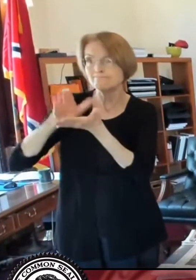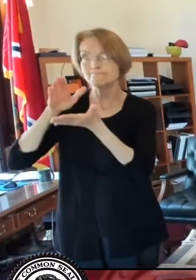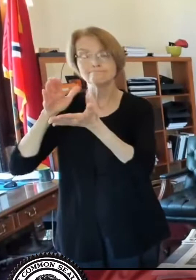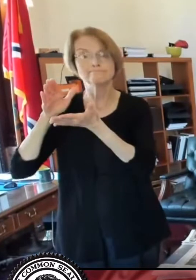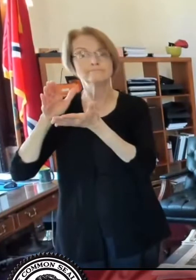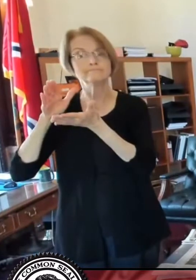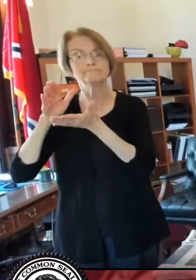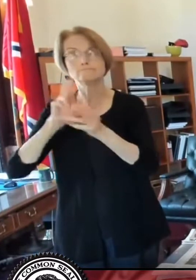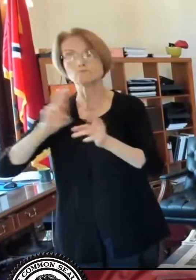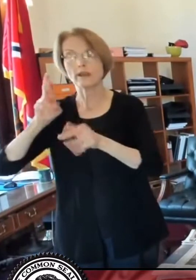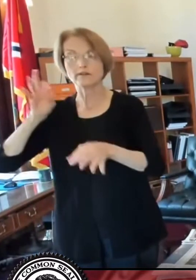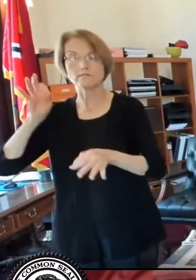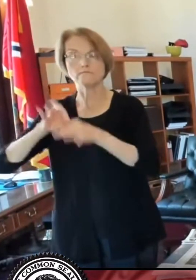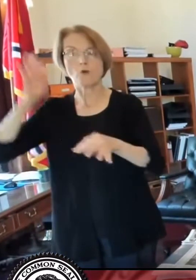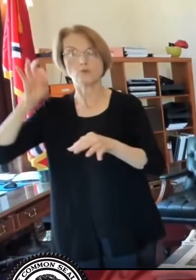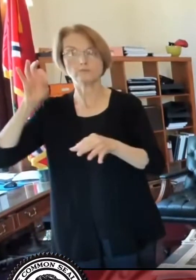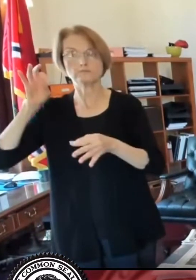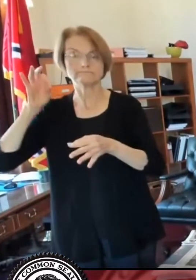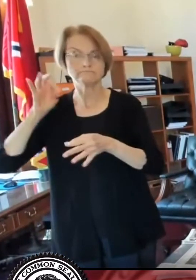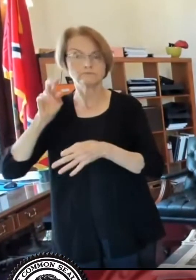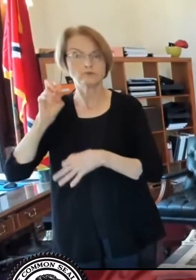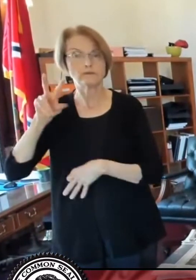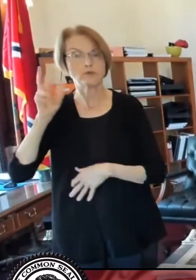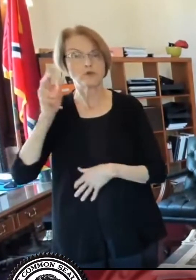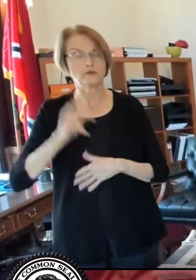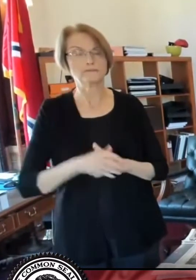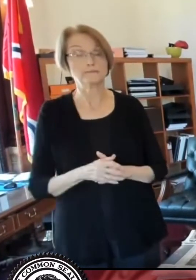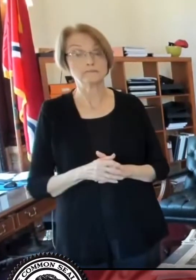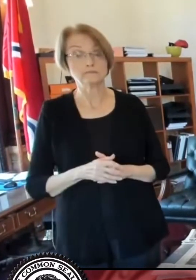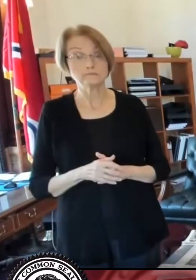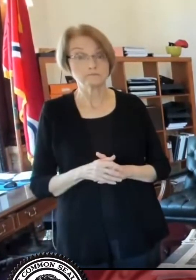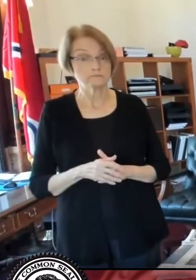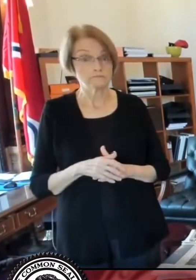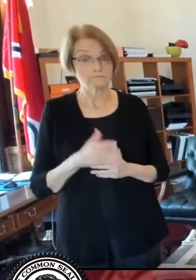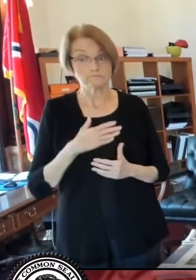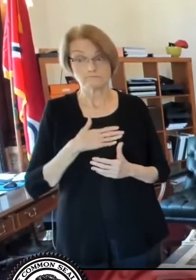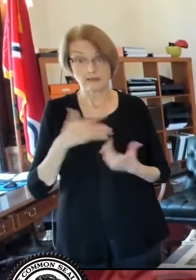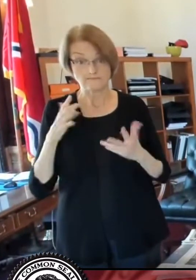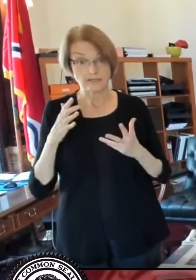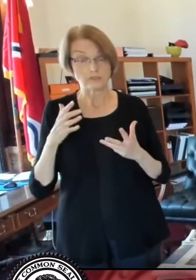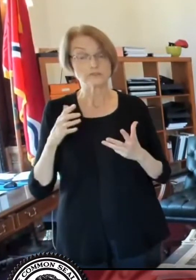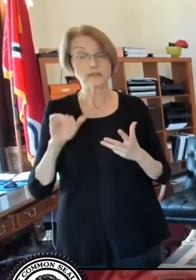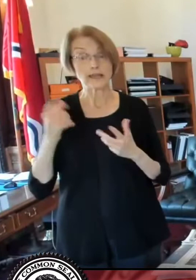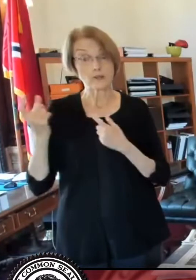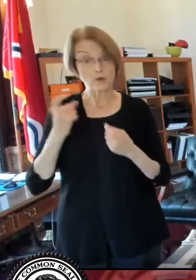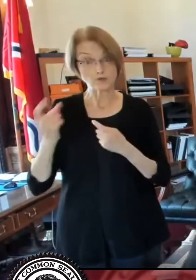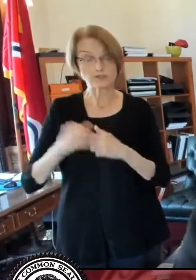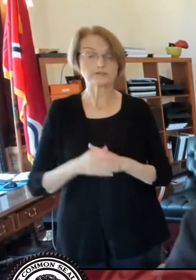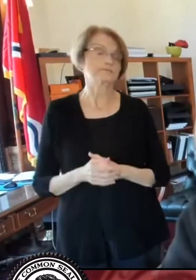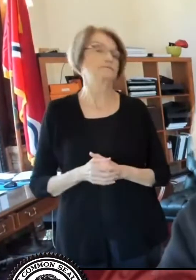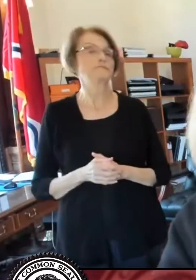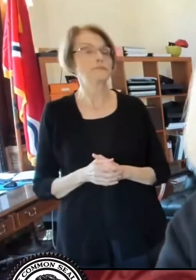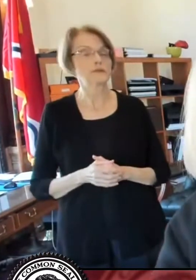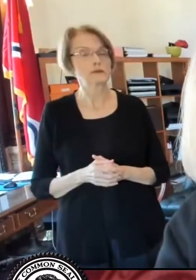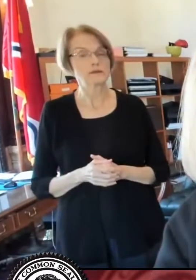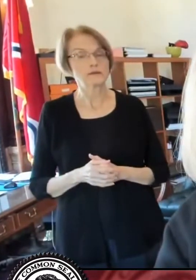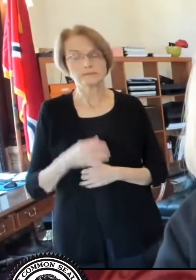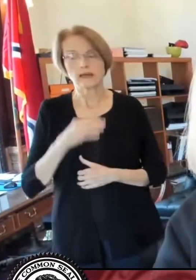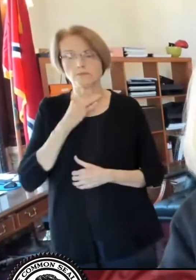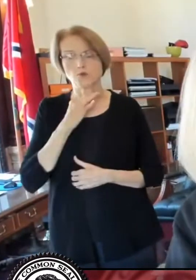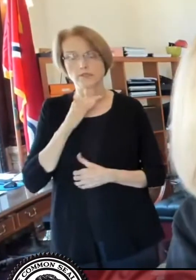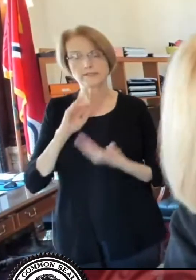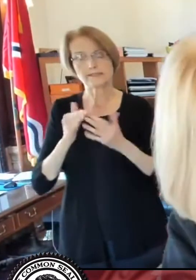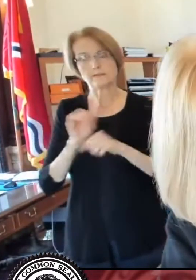3rd. And those were the topics that I had. Do we have questions? Couple of questions. Does the city of St. Louis